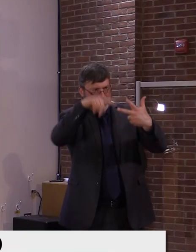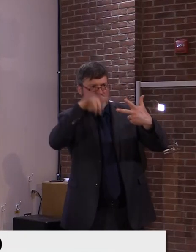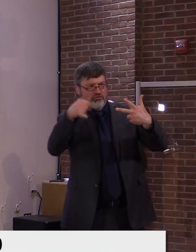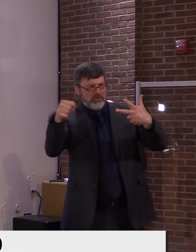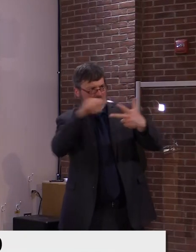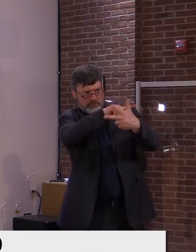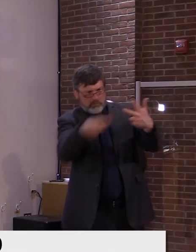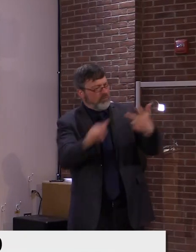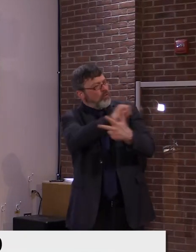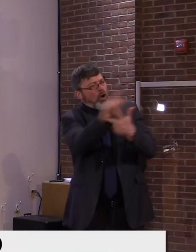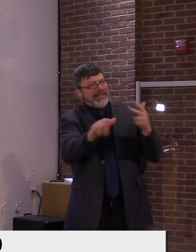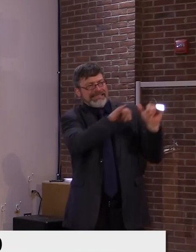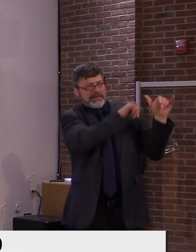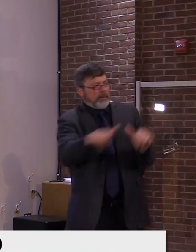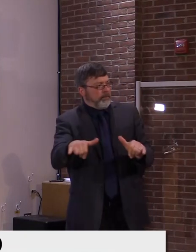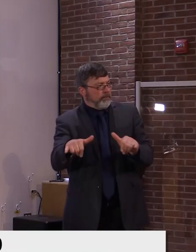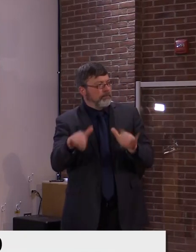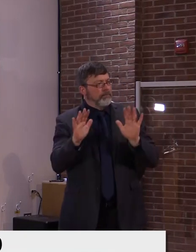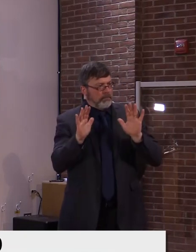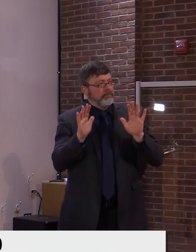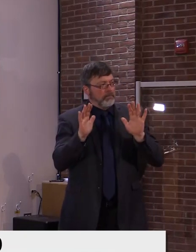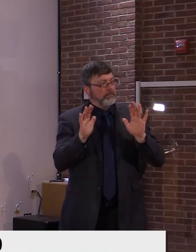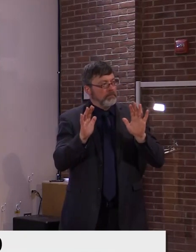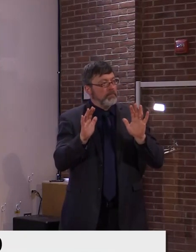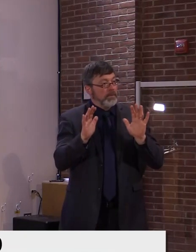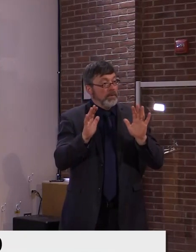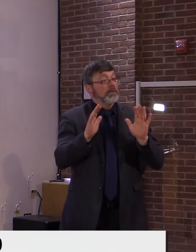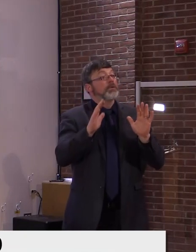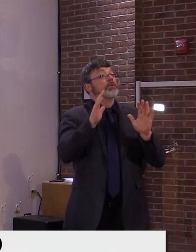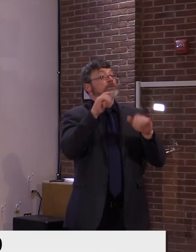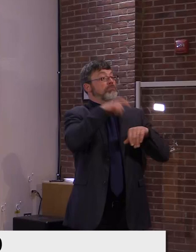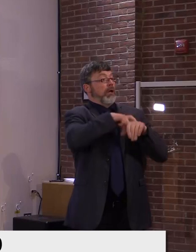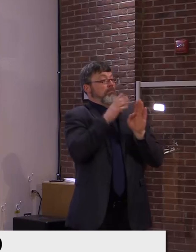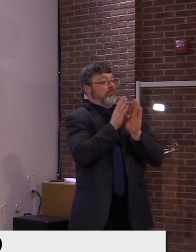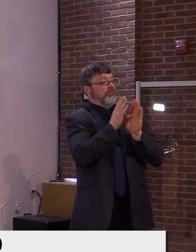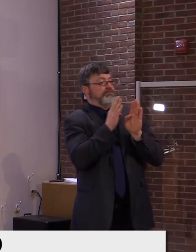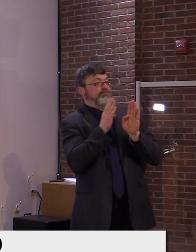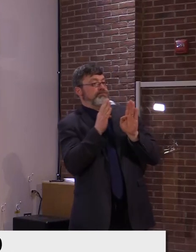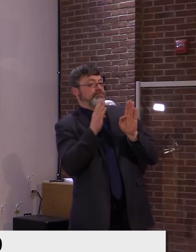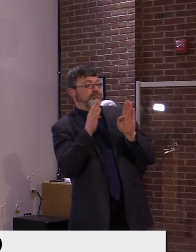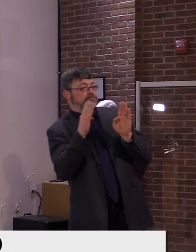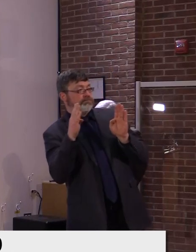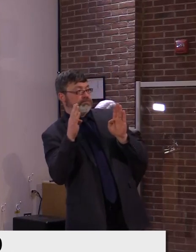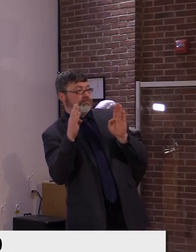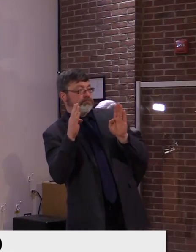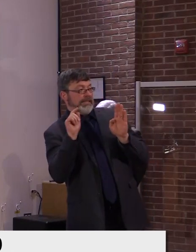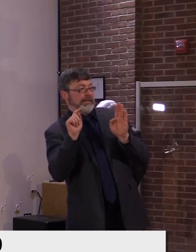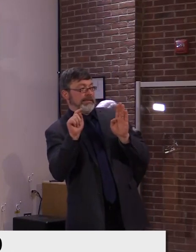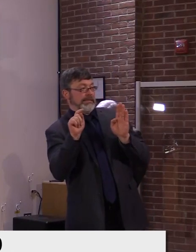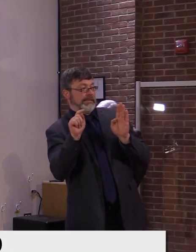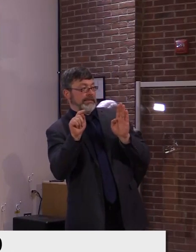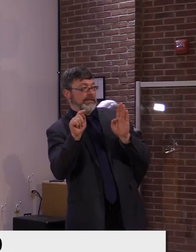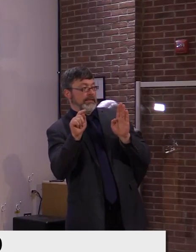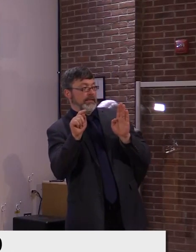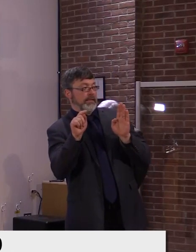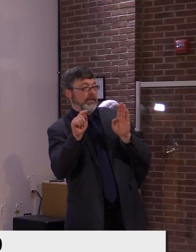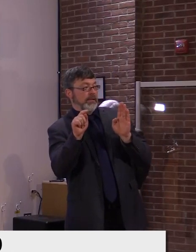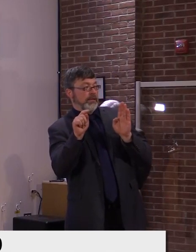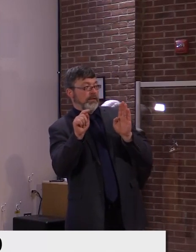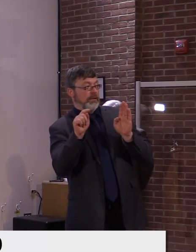a vaccine dose. Then there's the period of time where you may have gotten the Johnson & Johnson more than 1 month